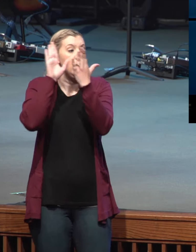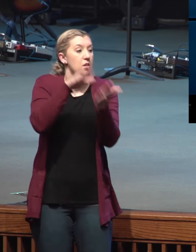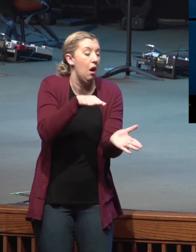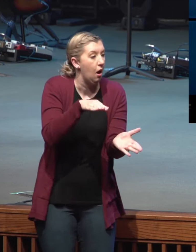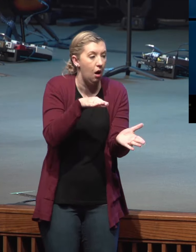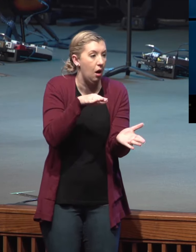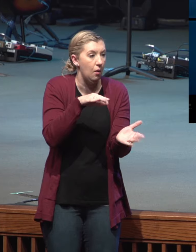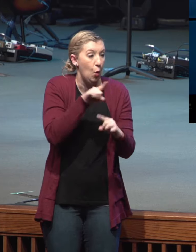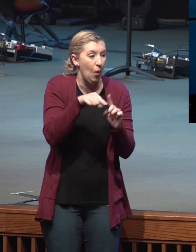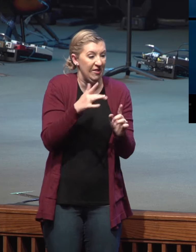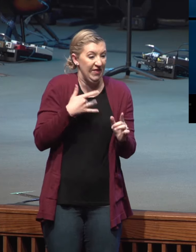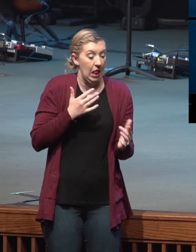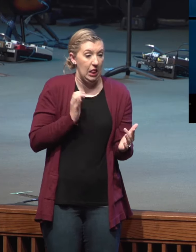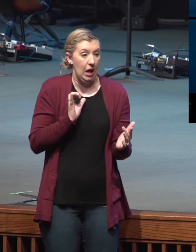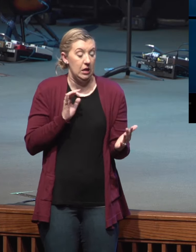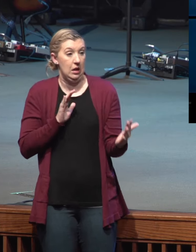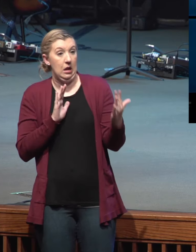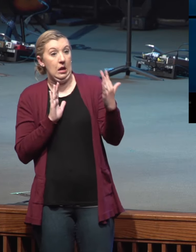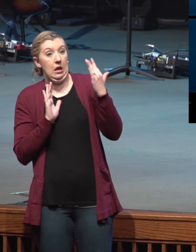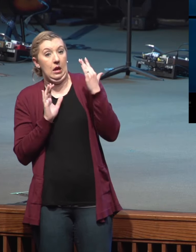odds to prevail.